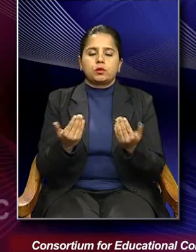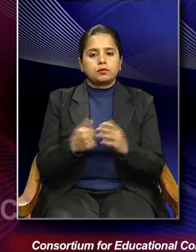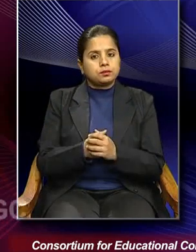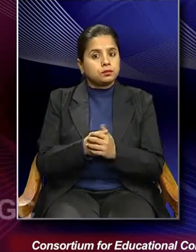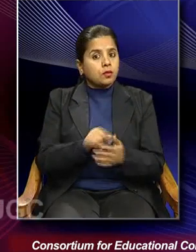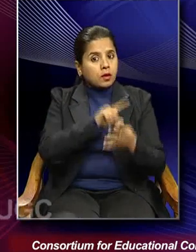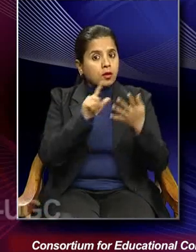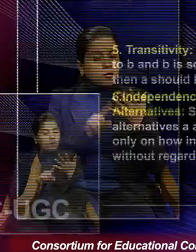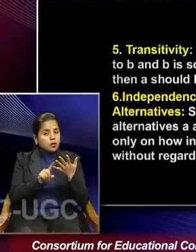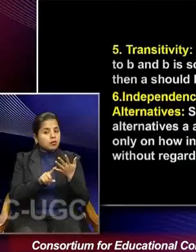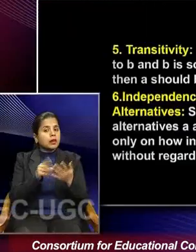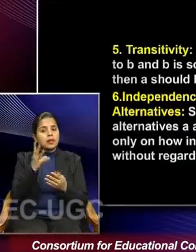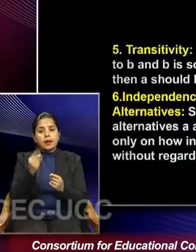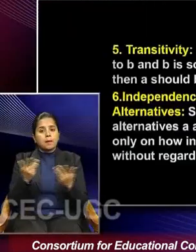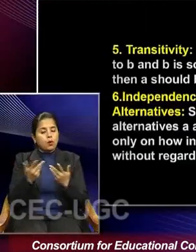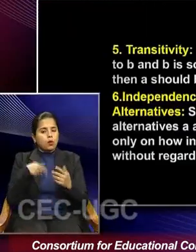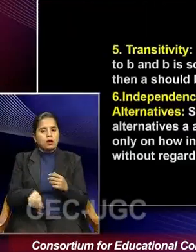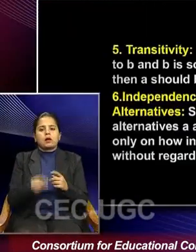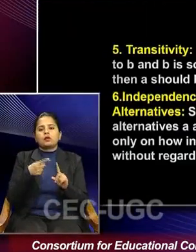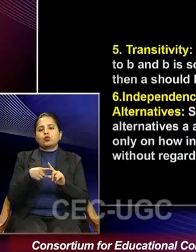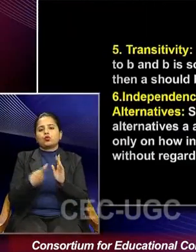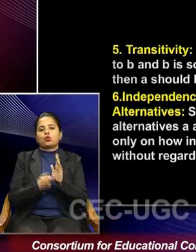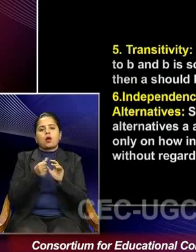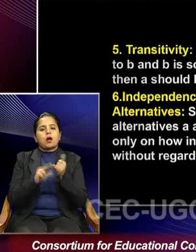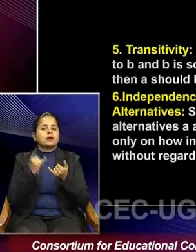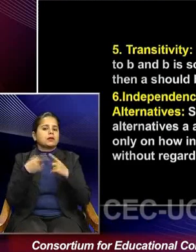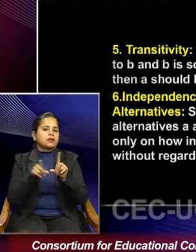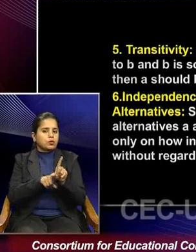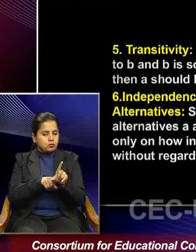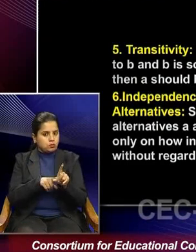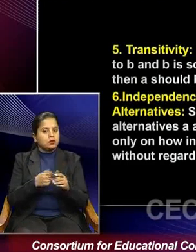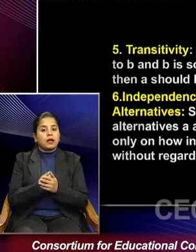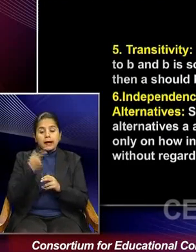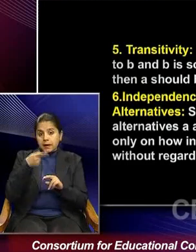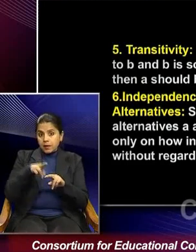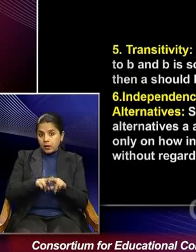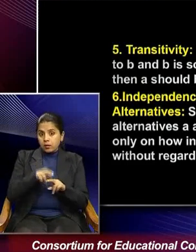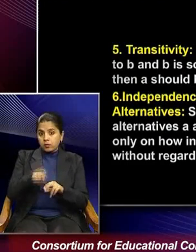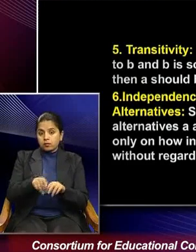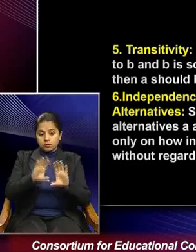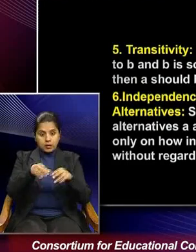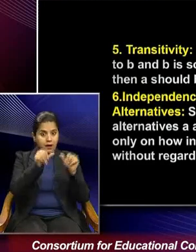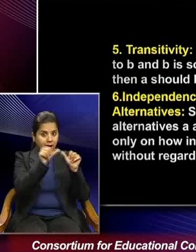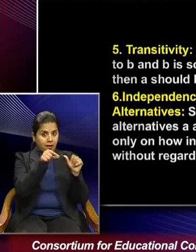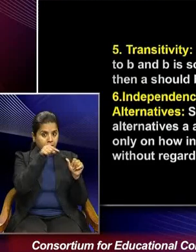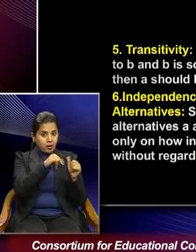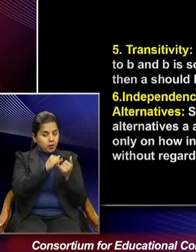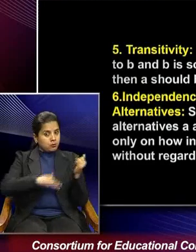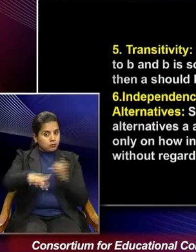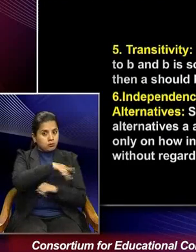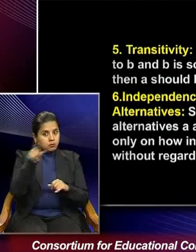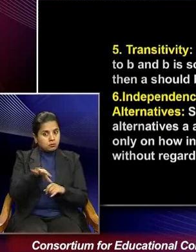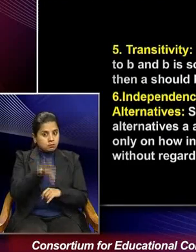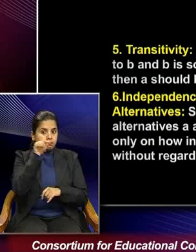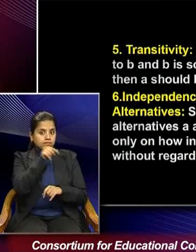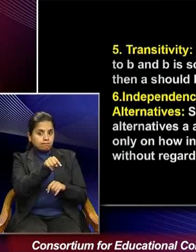Fifth criteria is transitivity. If a bundle A is socially preferred to